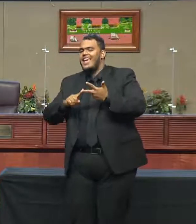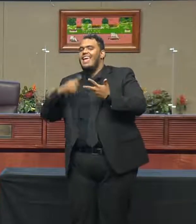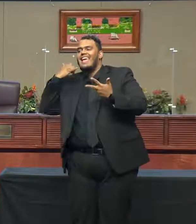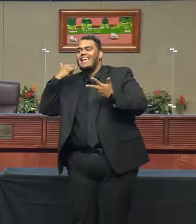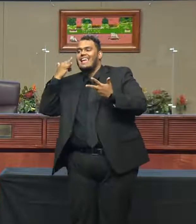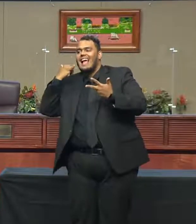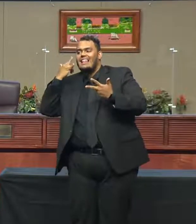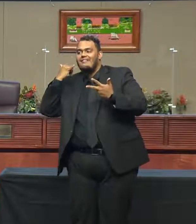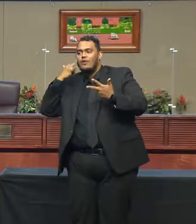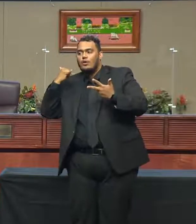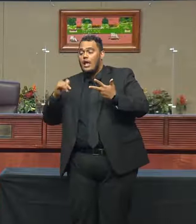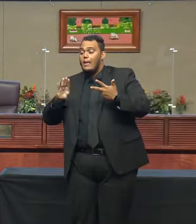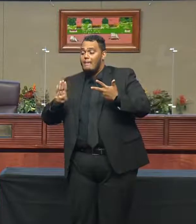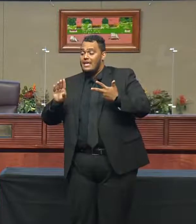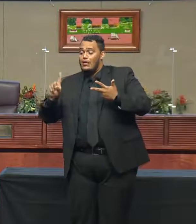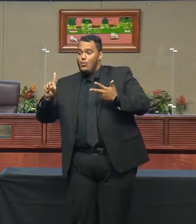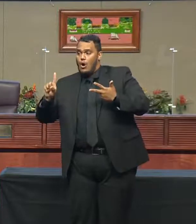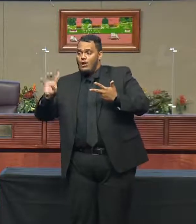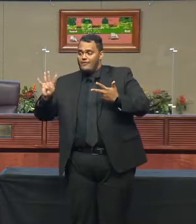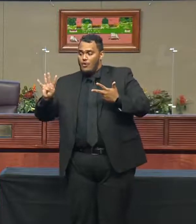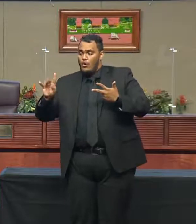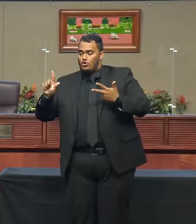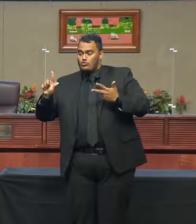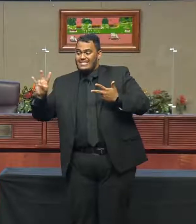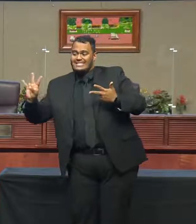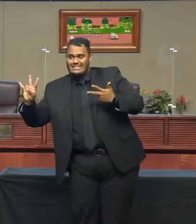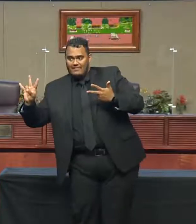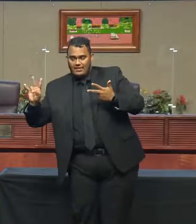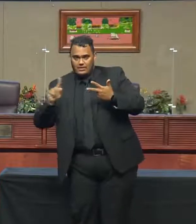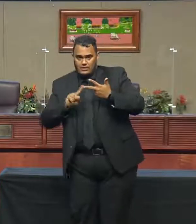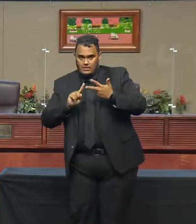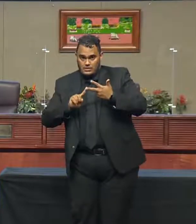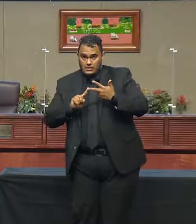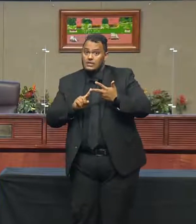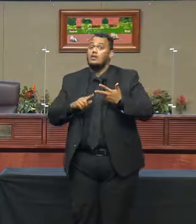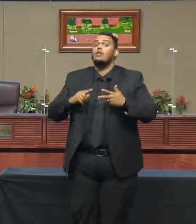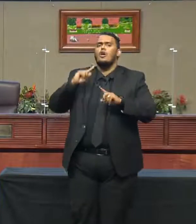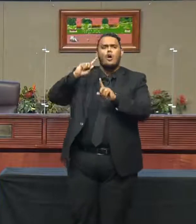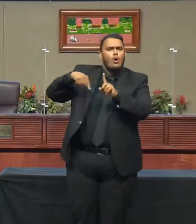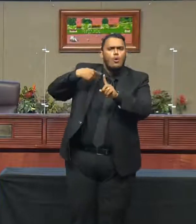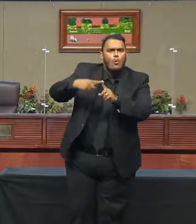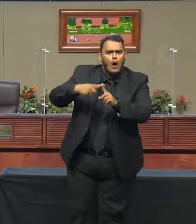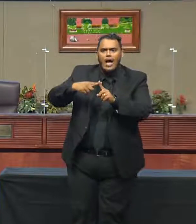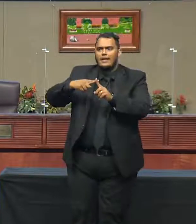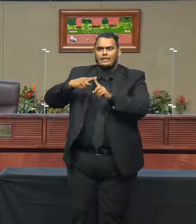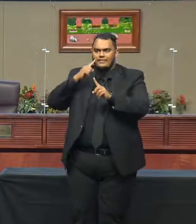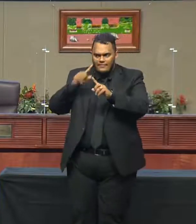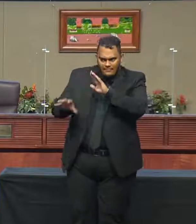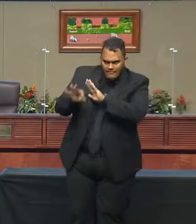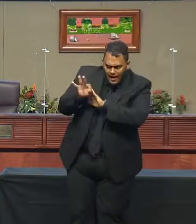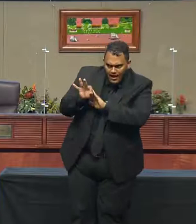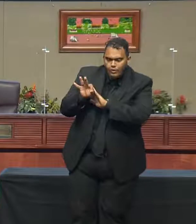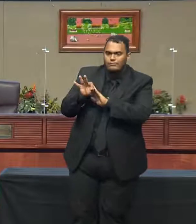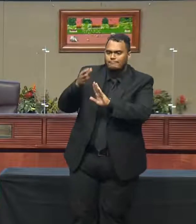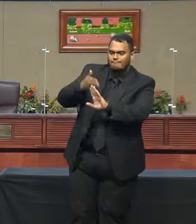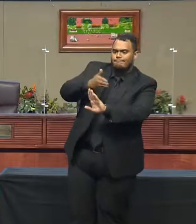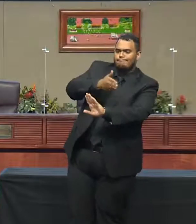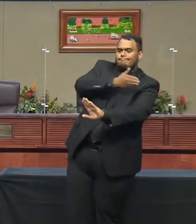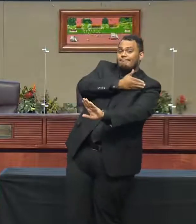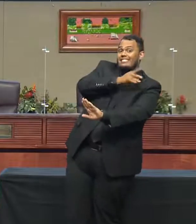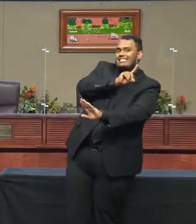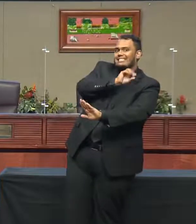B1427. The date of some of these reports is as far as December 24th of last